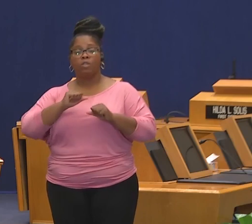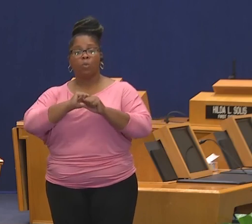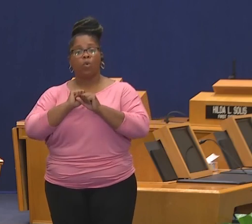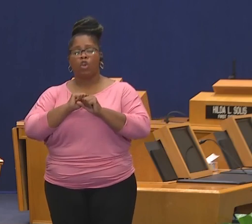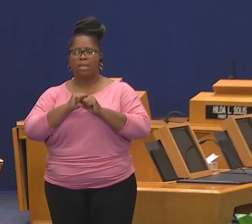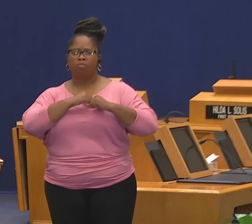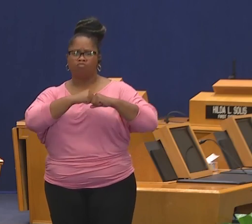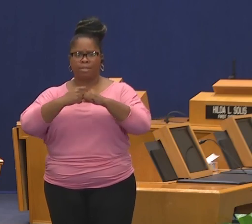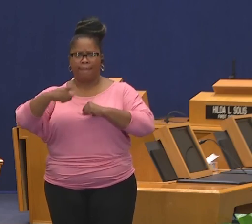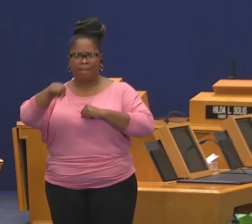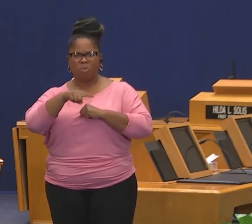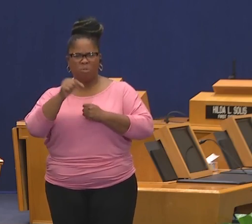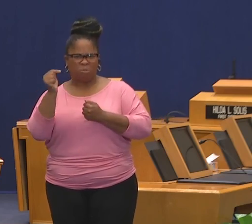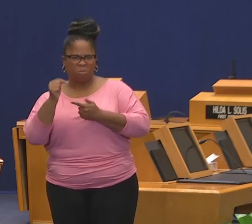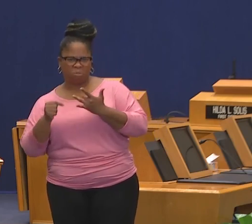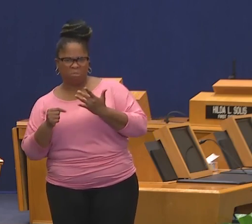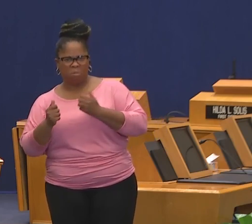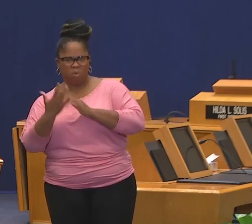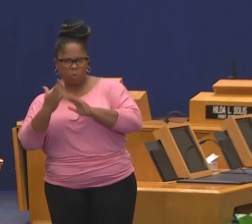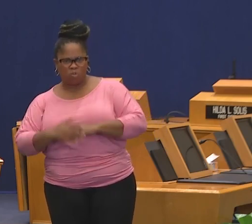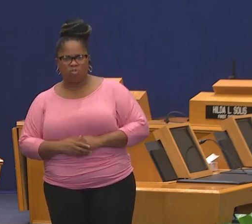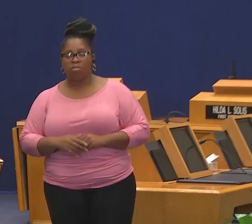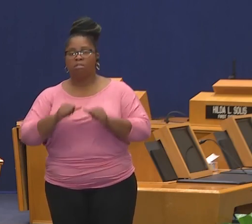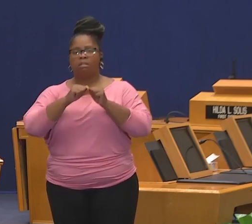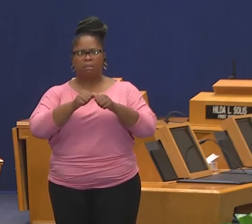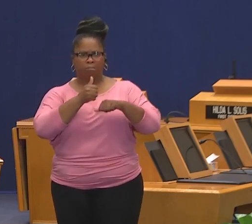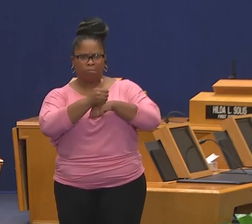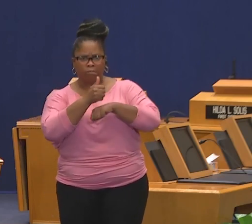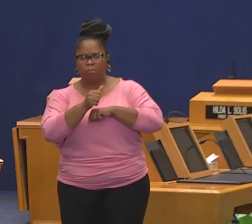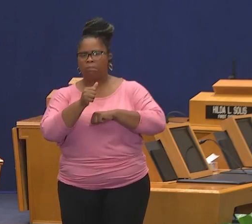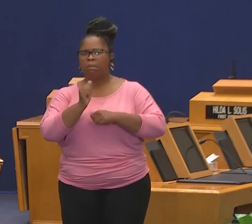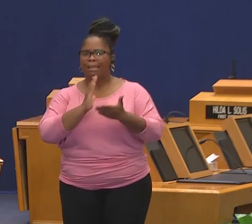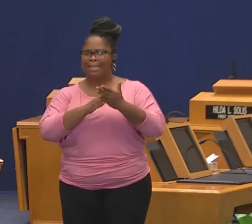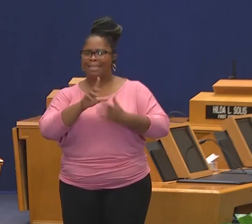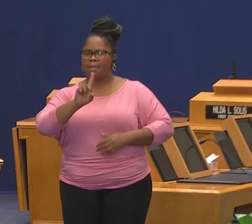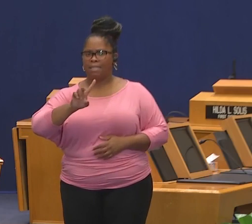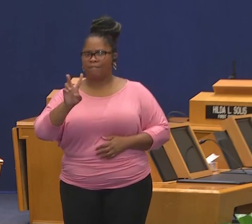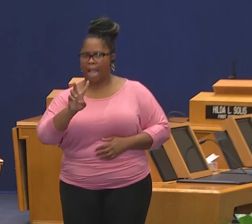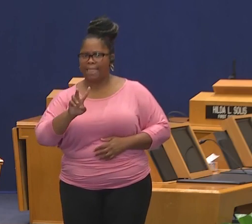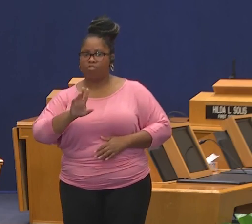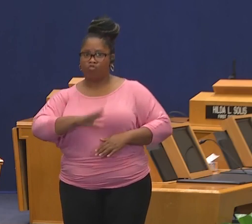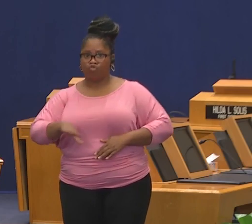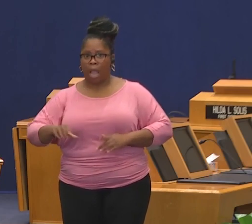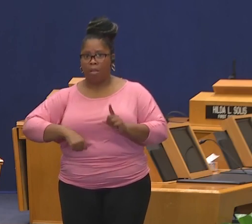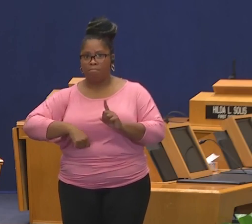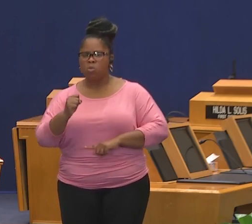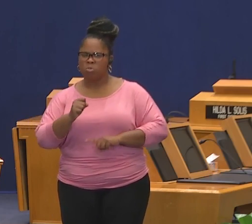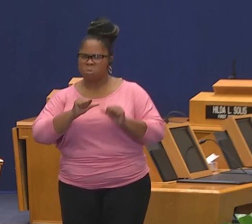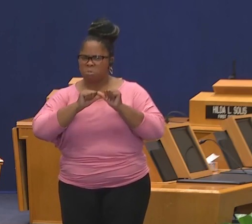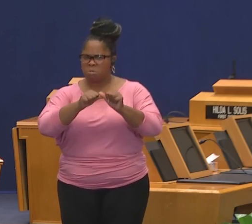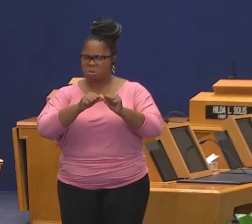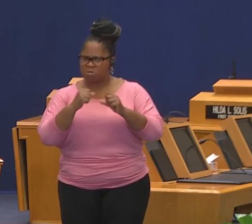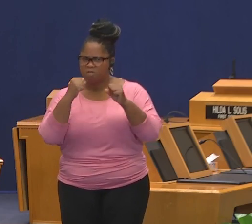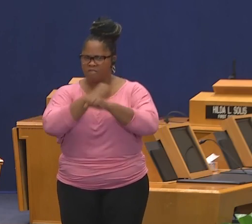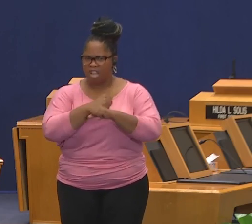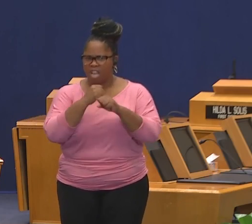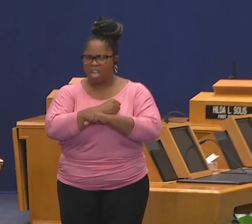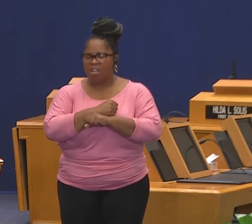ways, too. We continue to prosecute domestic violence cases and child abuse cases, though we have seen